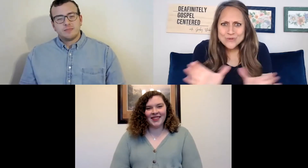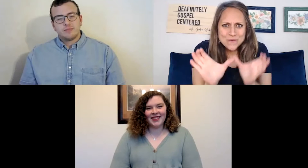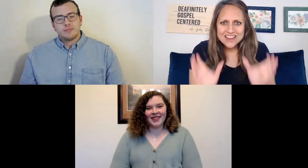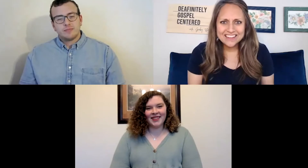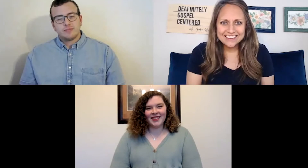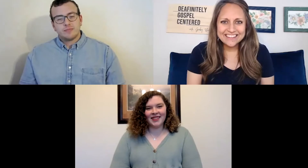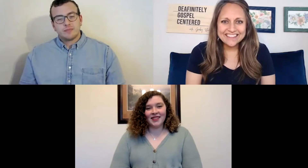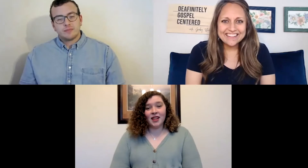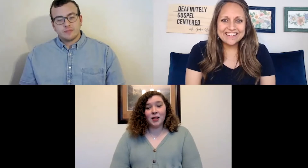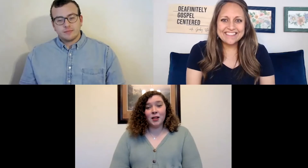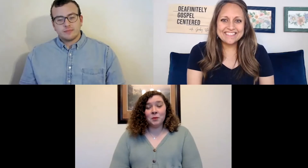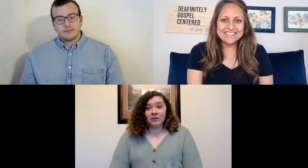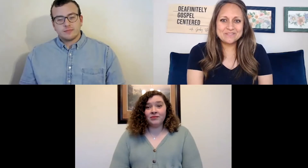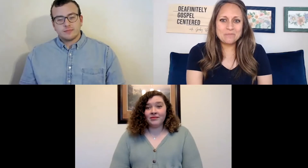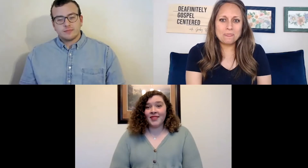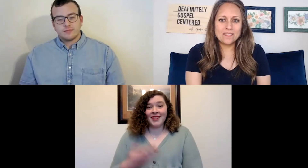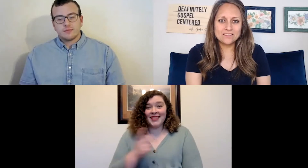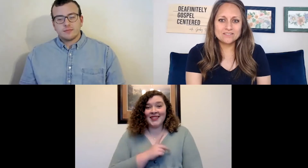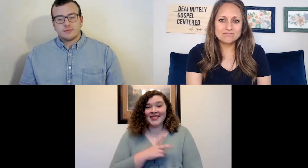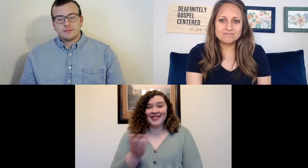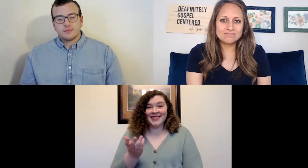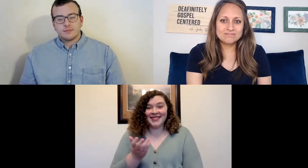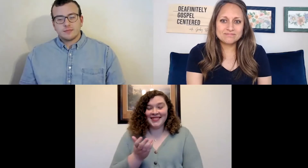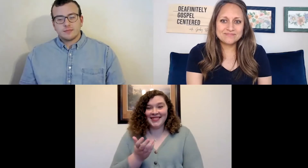So how are y'all?